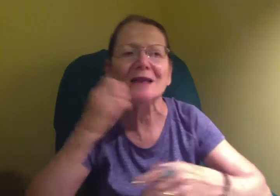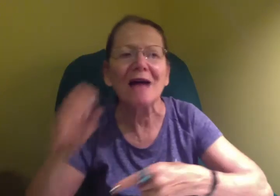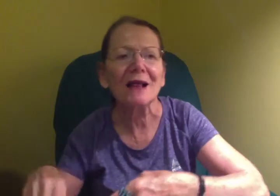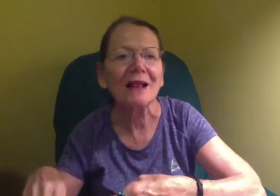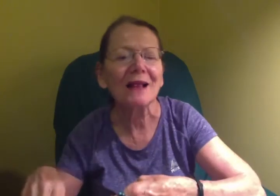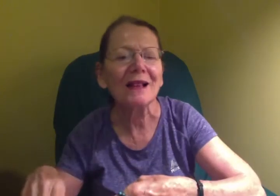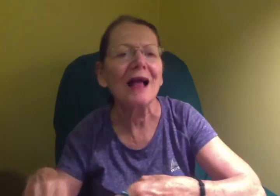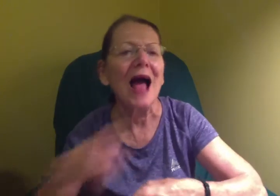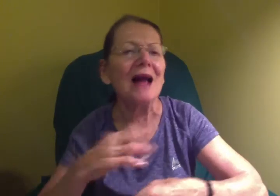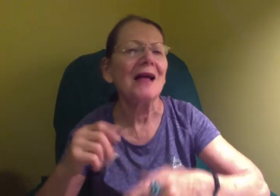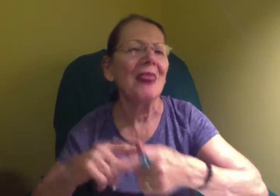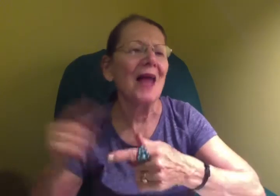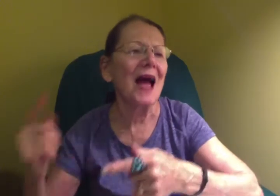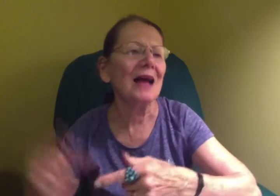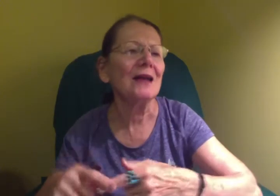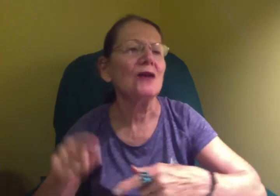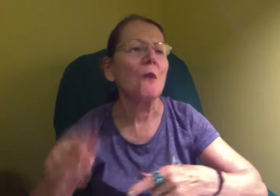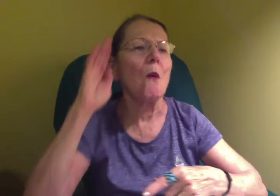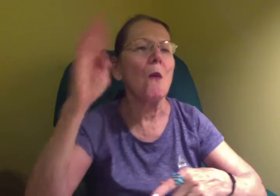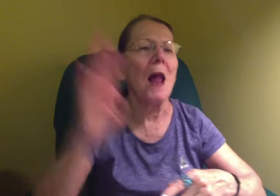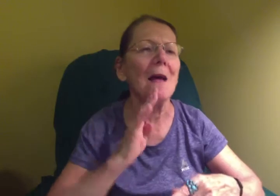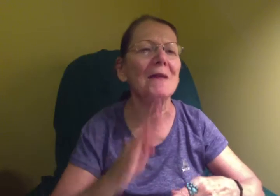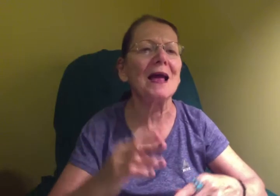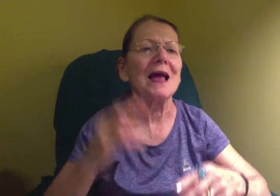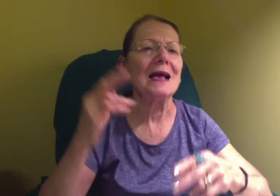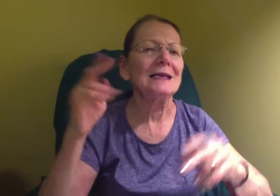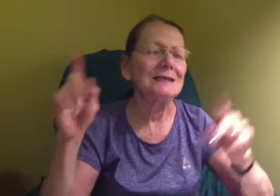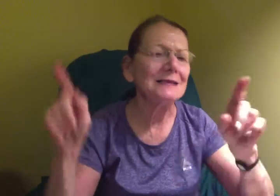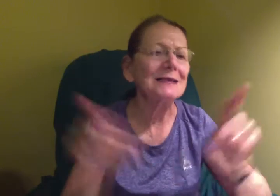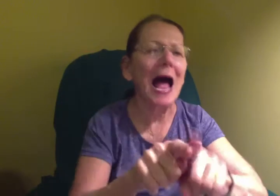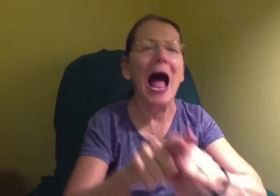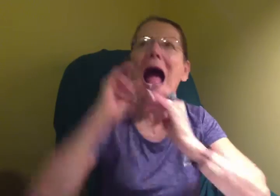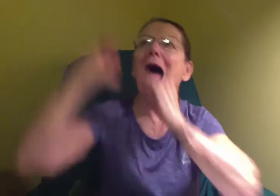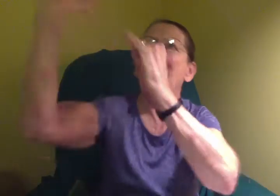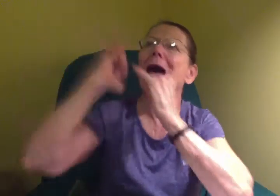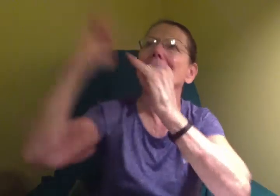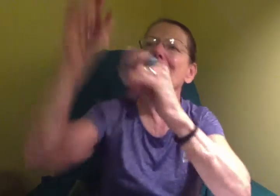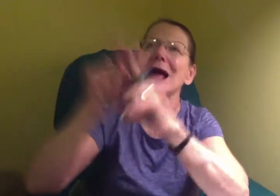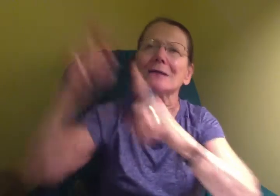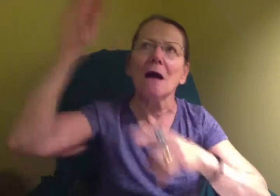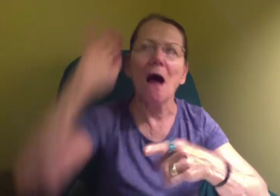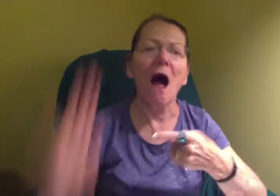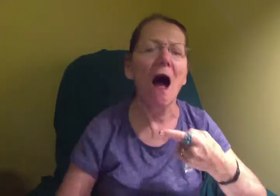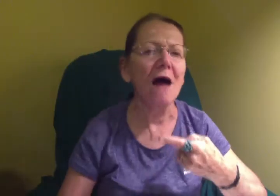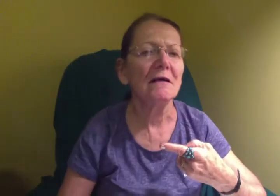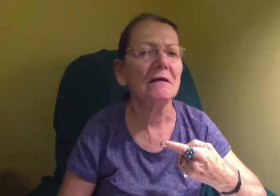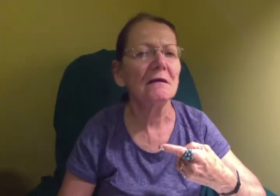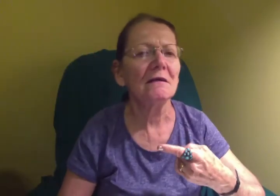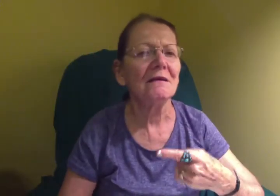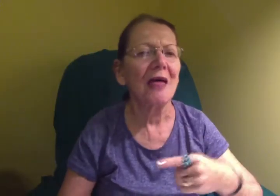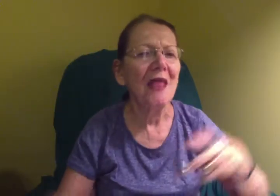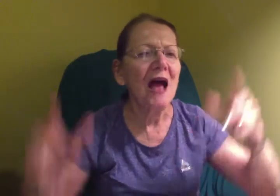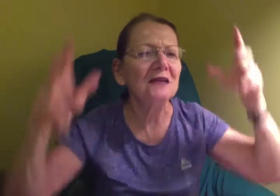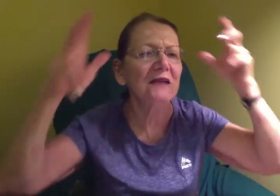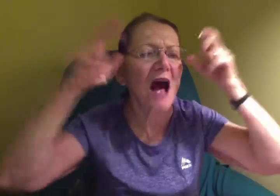to do. I think